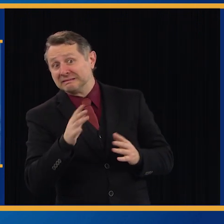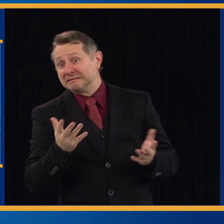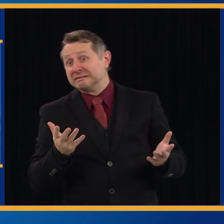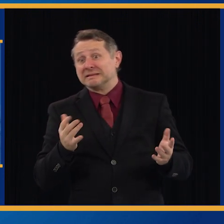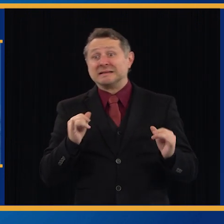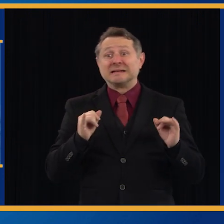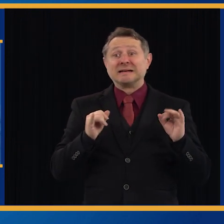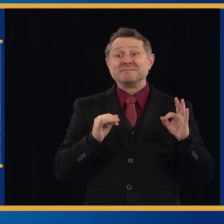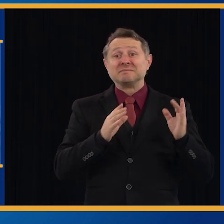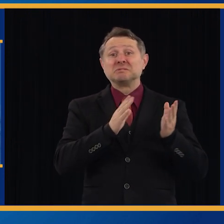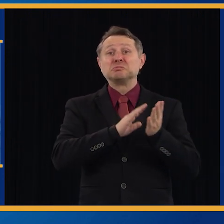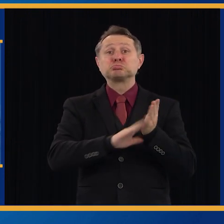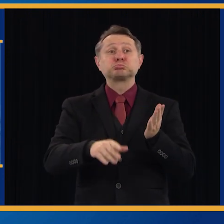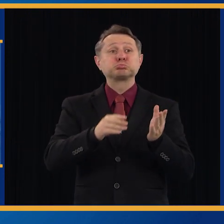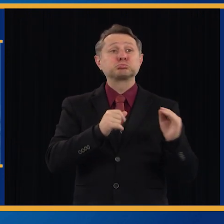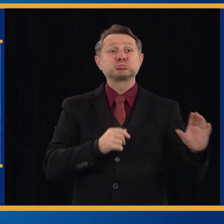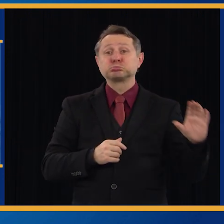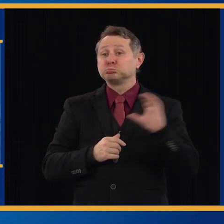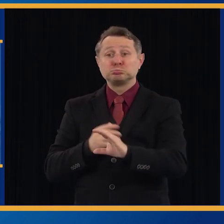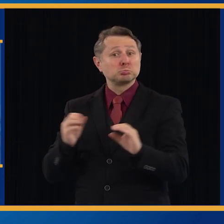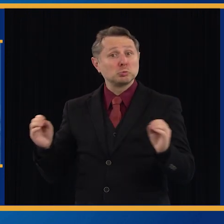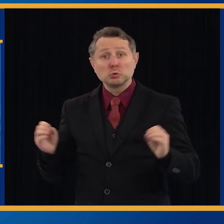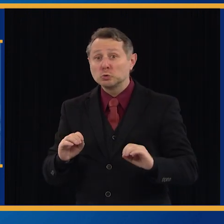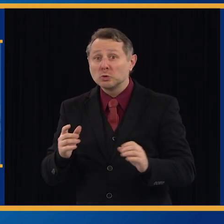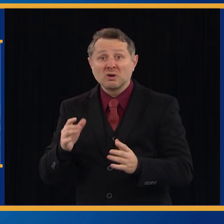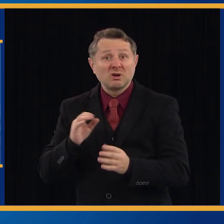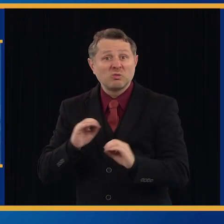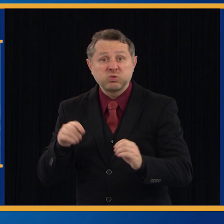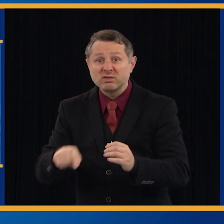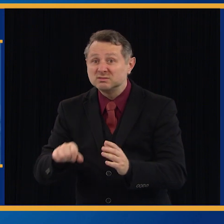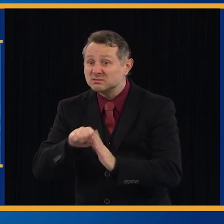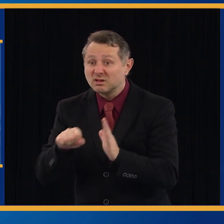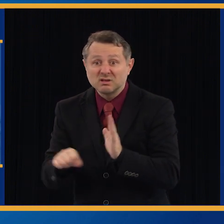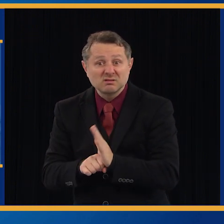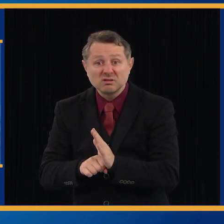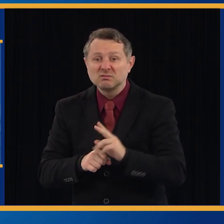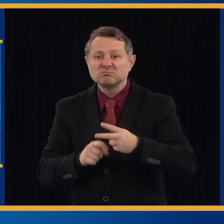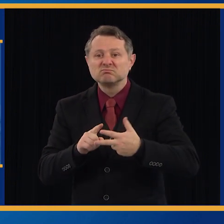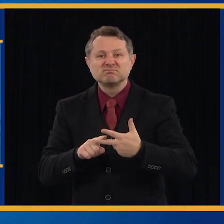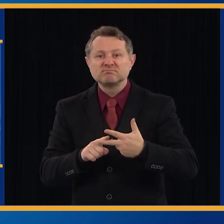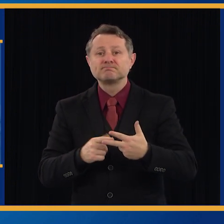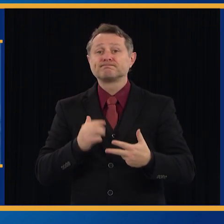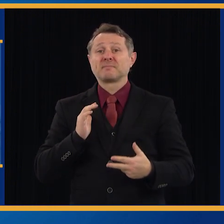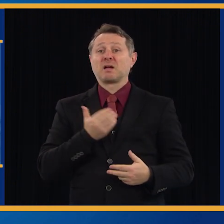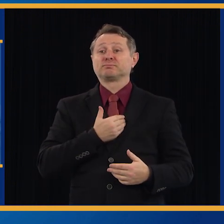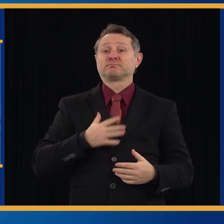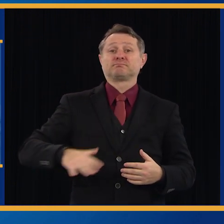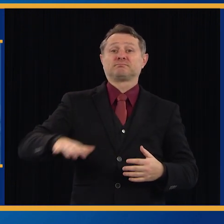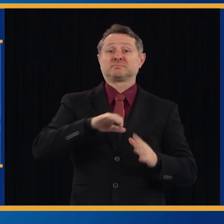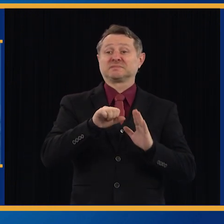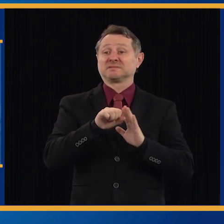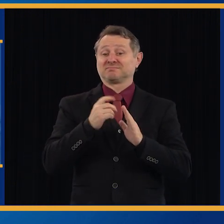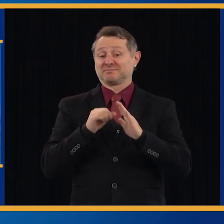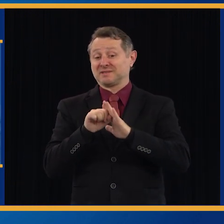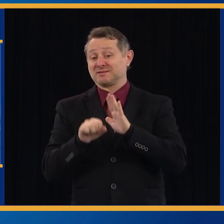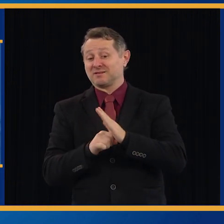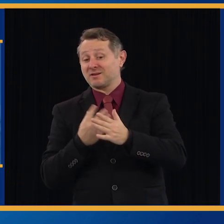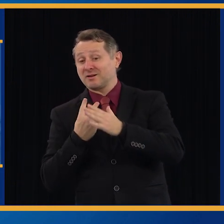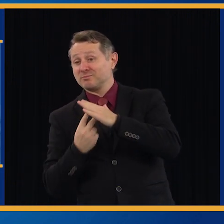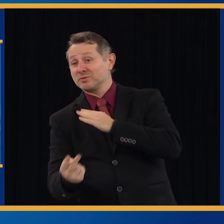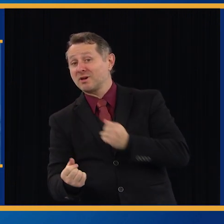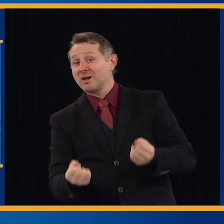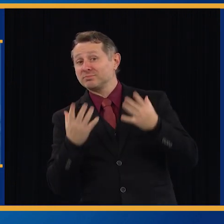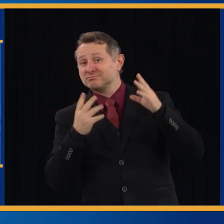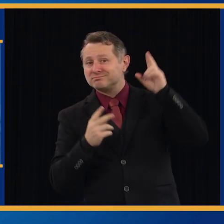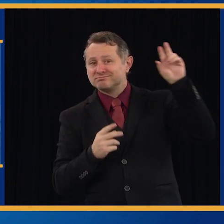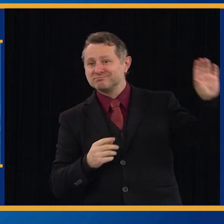again, our state forecast will project without any federal funds, you can't